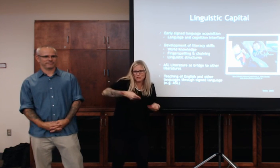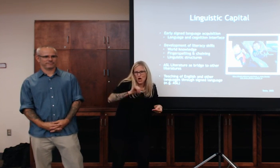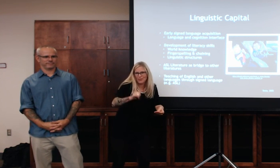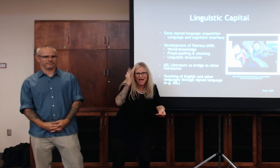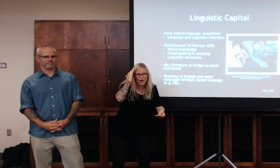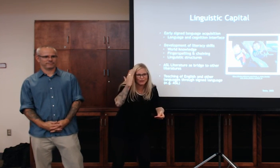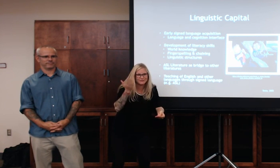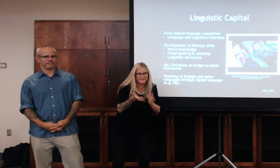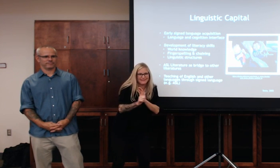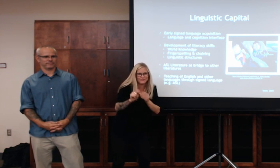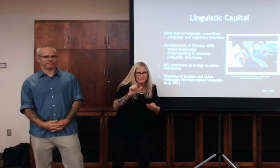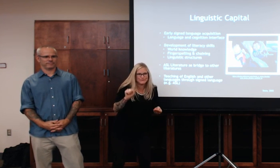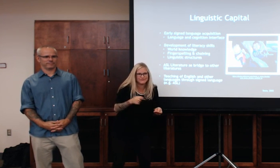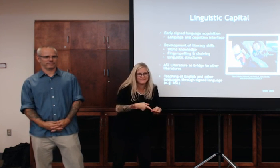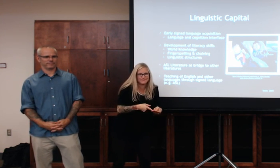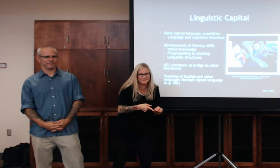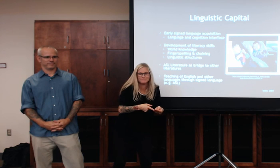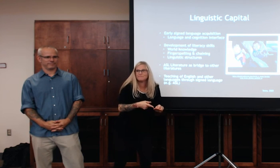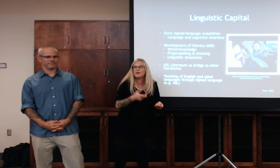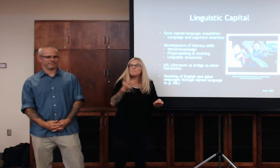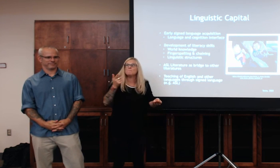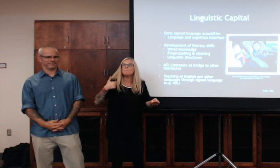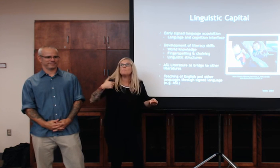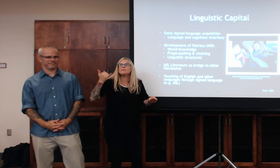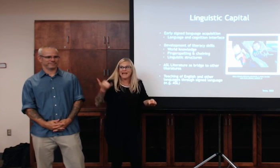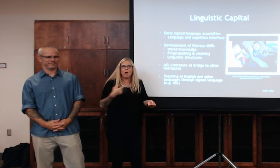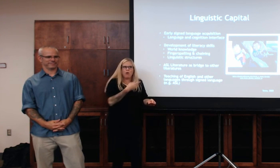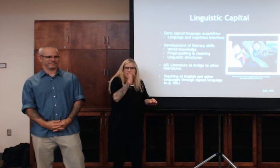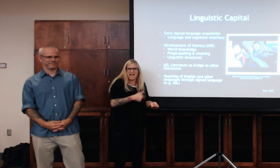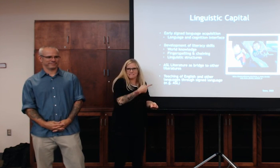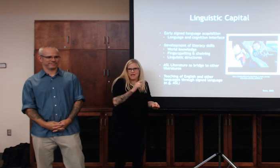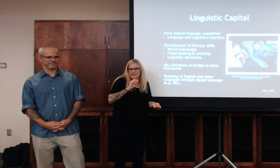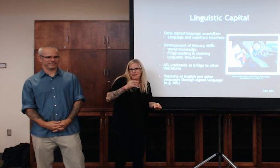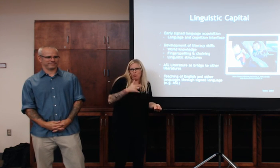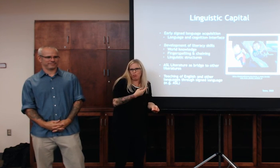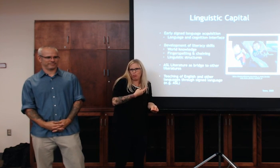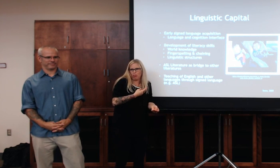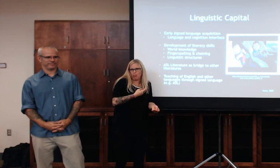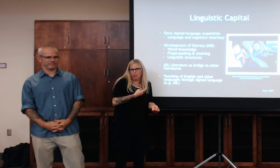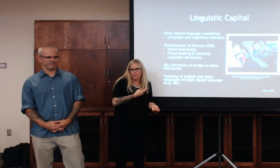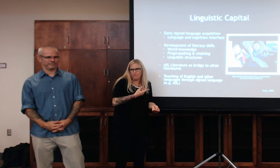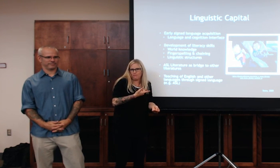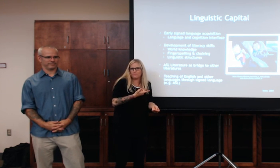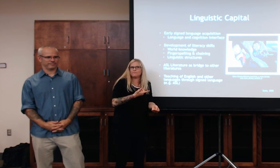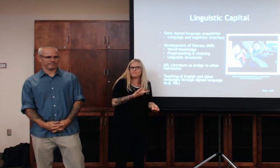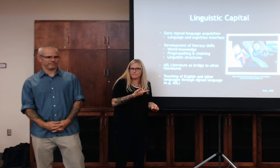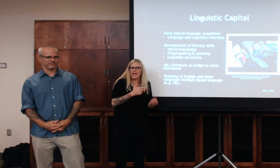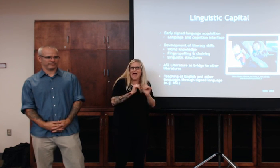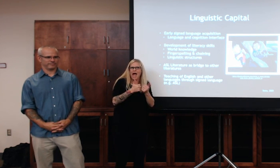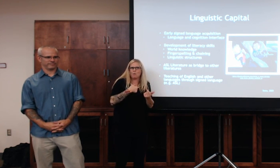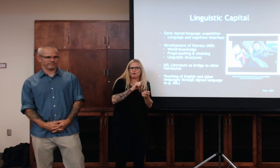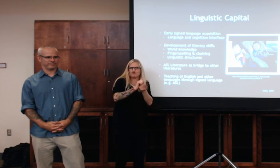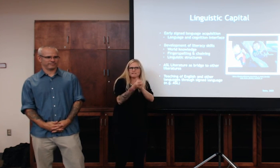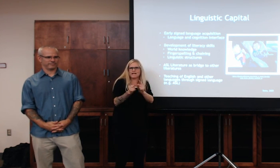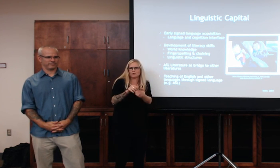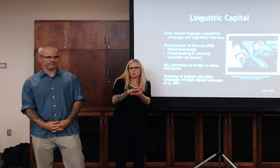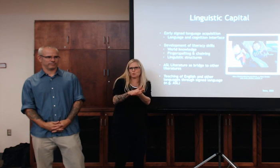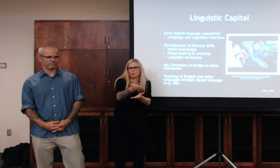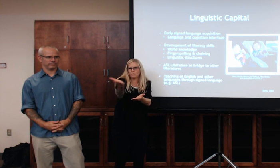pass on that knowledge, that experience, and those tools. Now that is capital. How we can translate that to